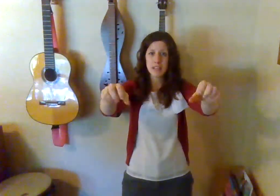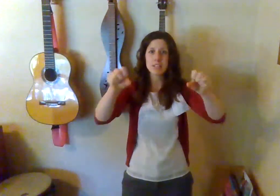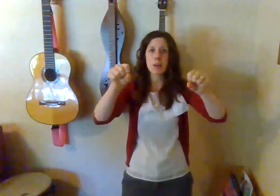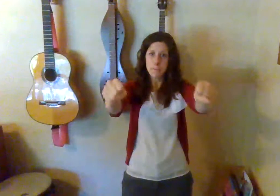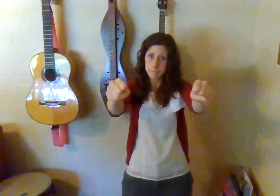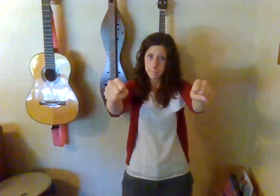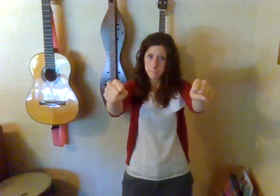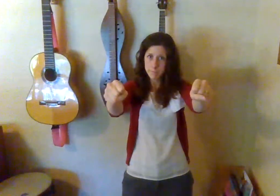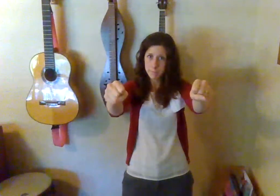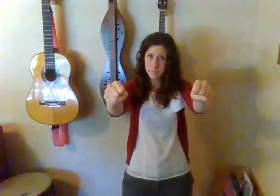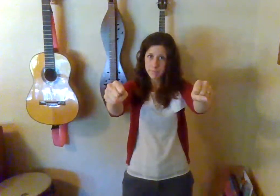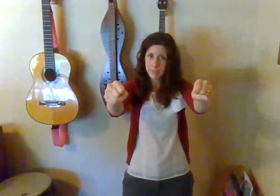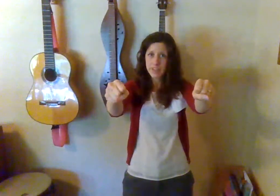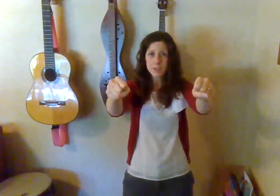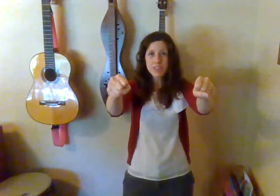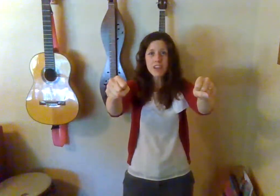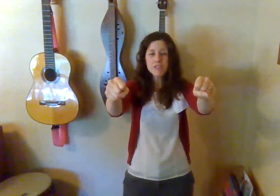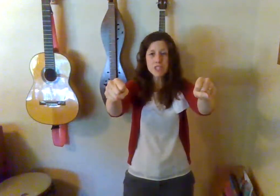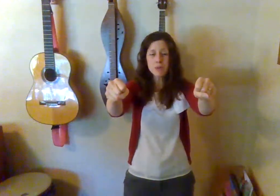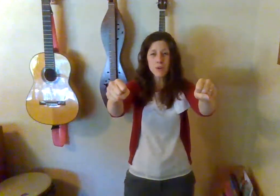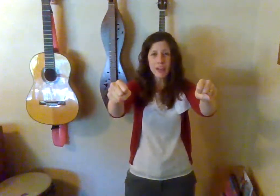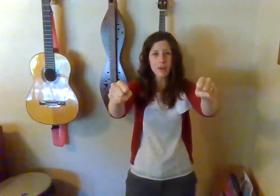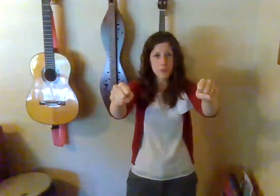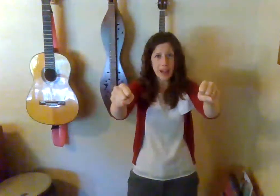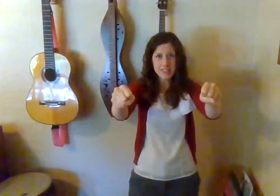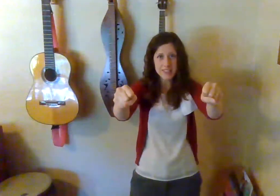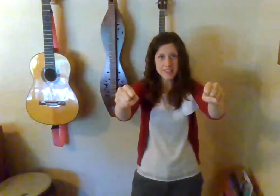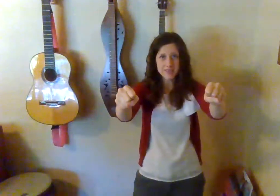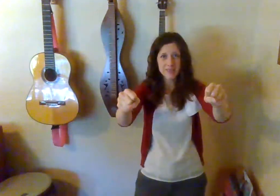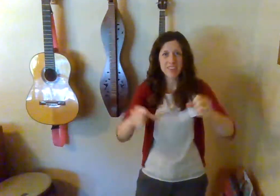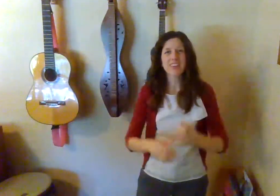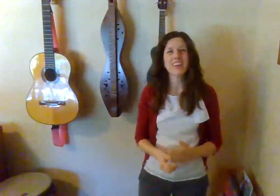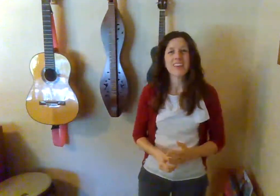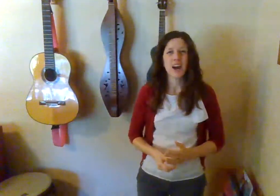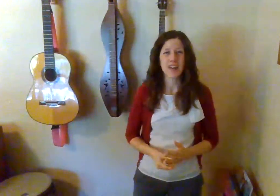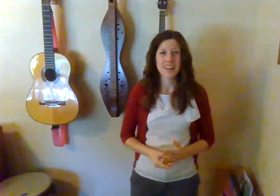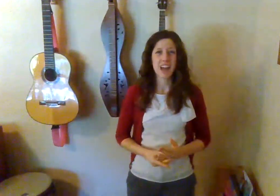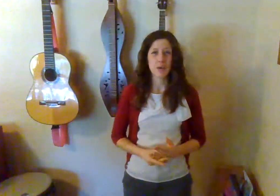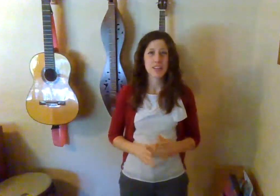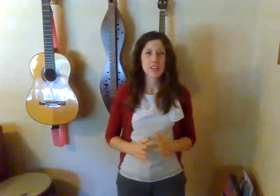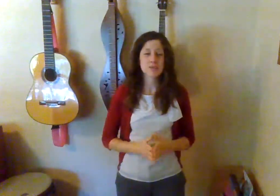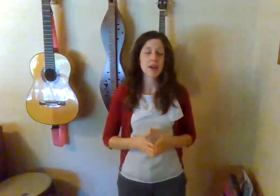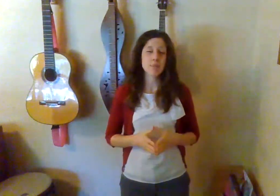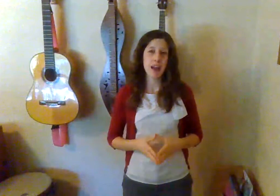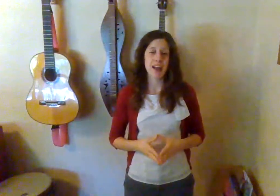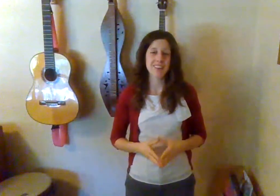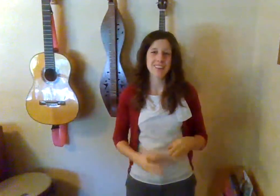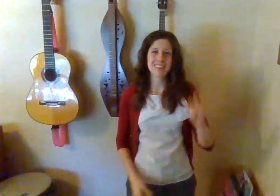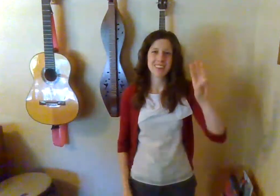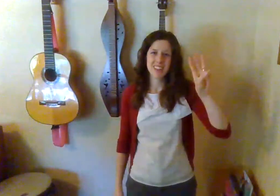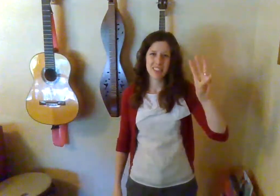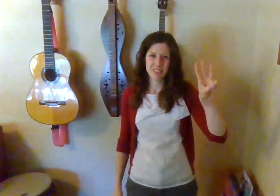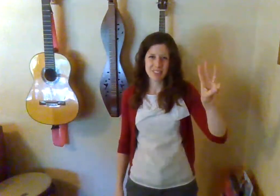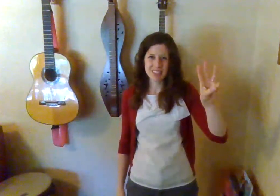it. So think of zero like a rest. All right, now, here's my pattern. Three,